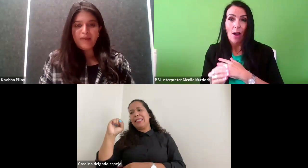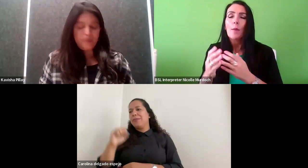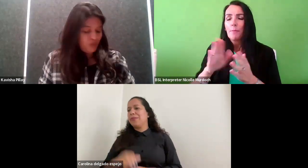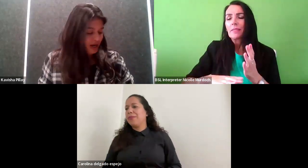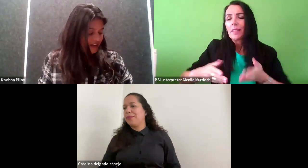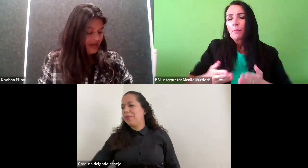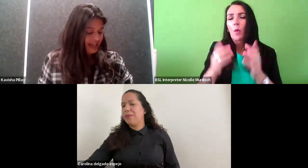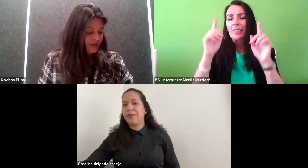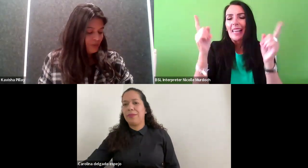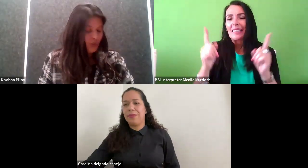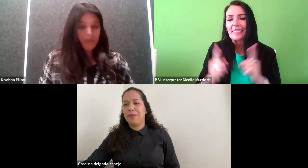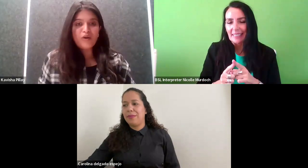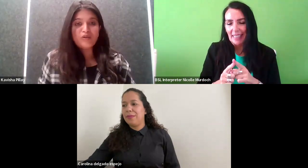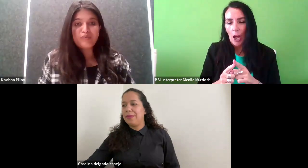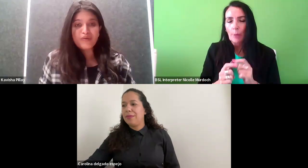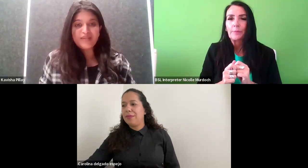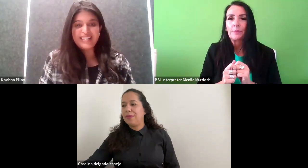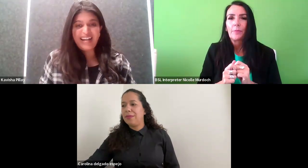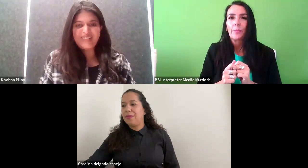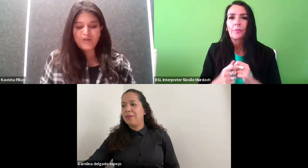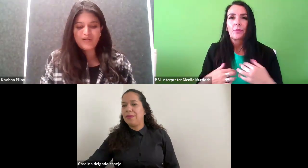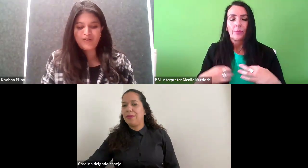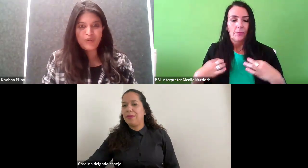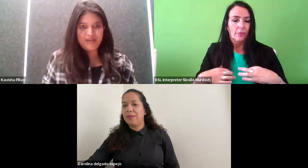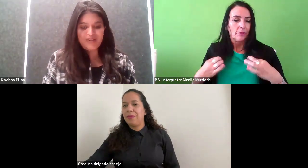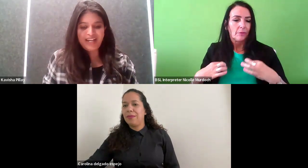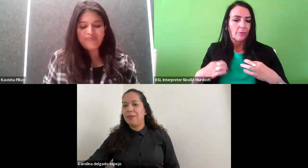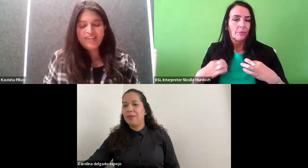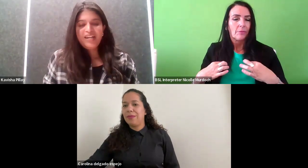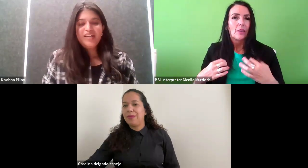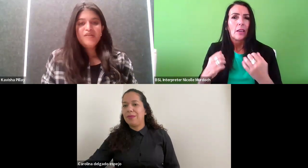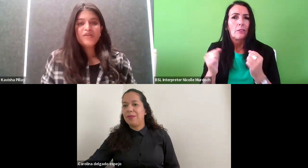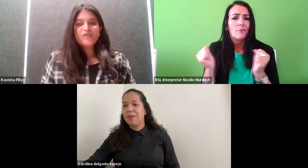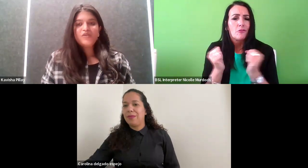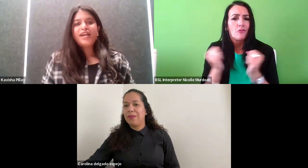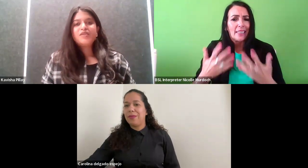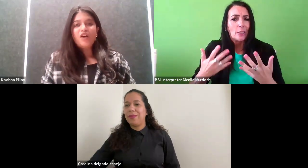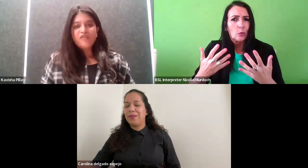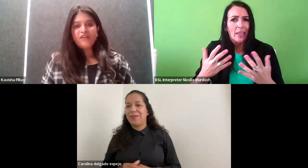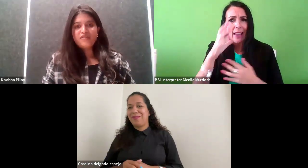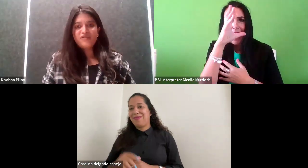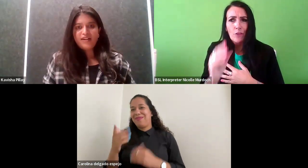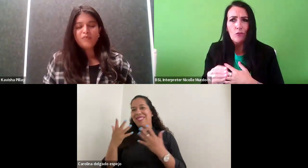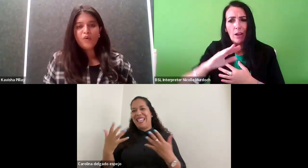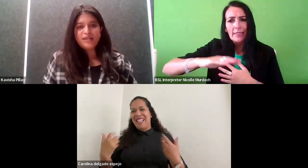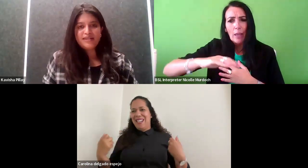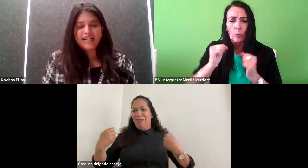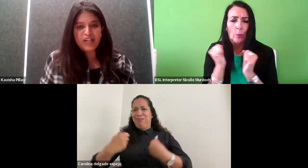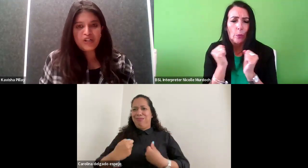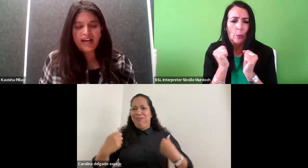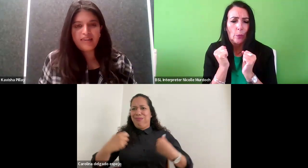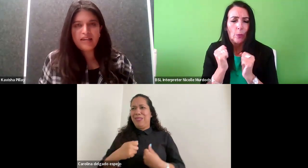I am wearing fairly warm clothes because it's ice cold in Joburg today. So to kick us off on this very